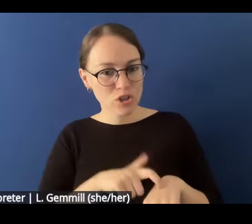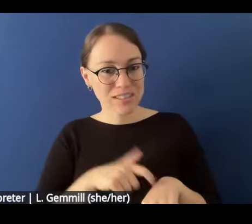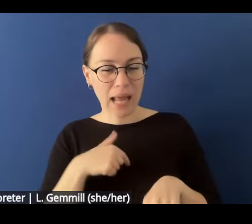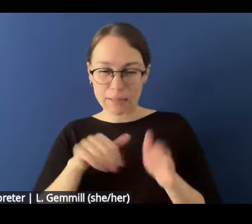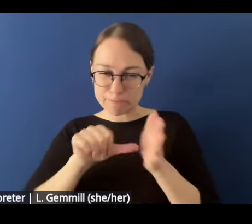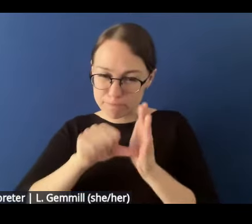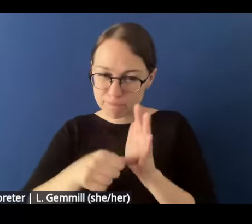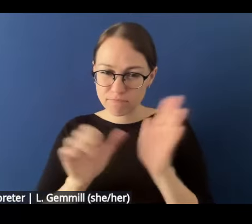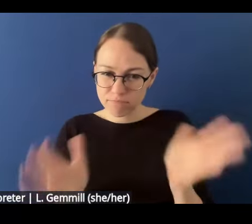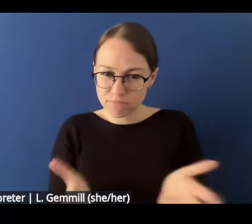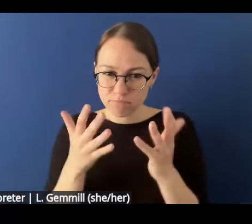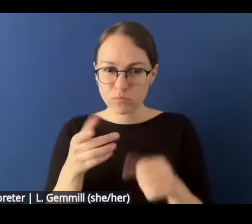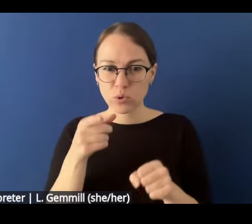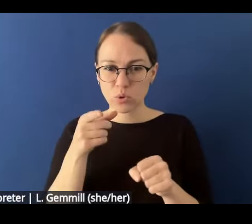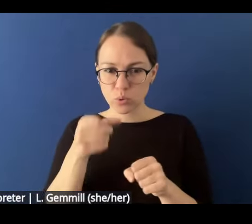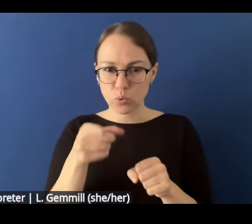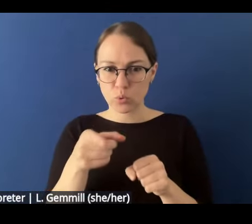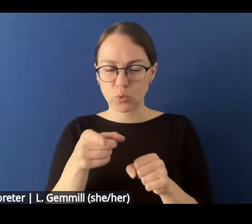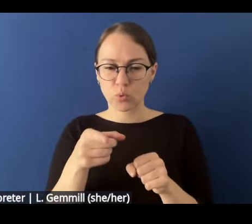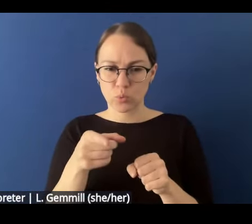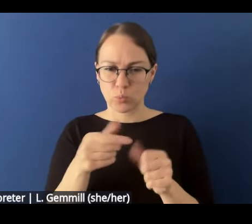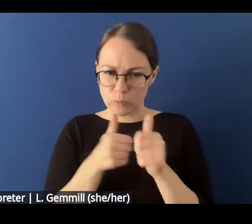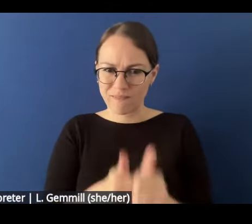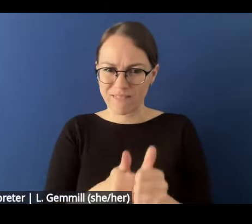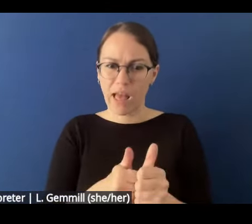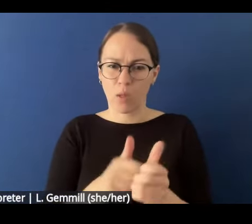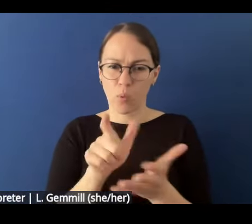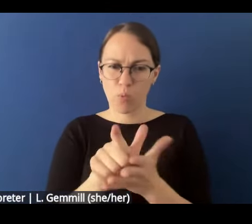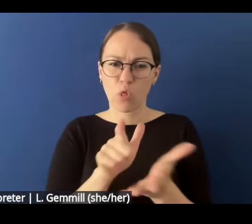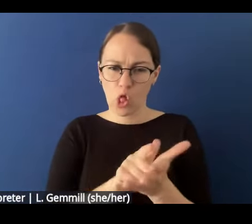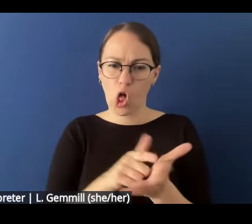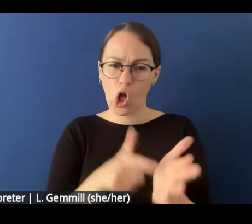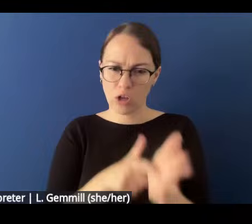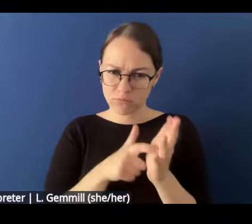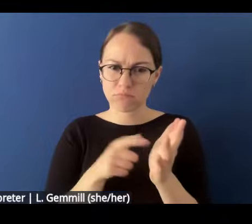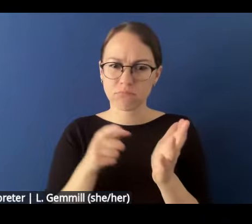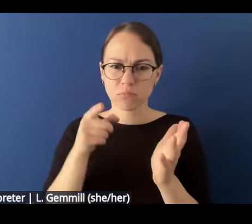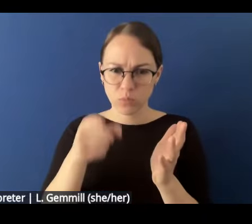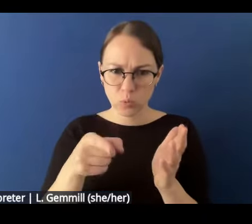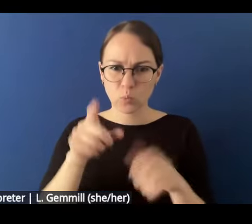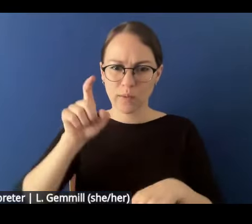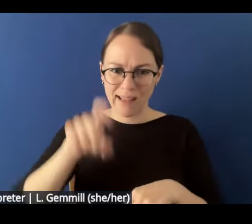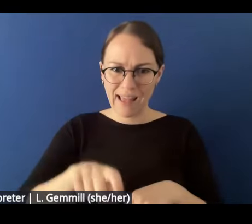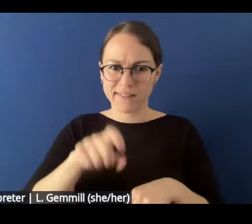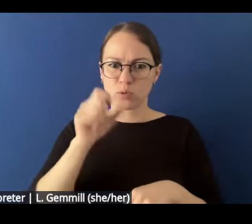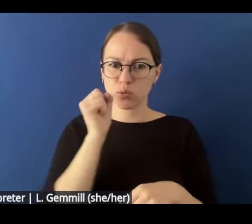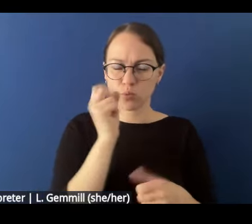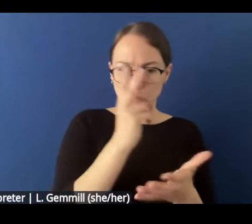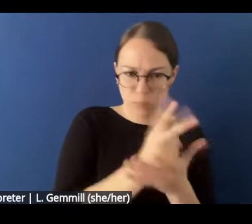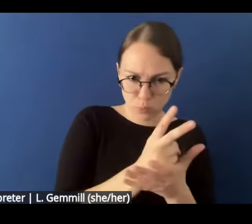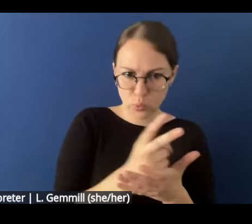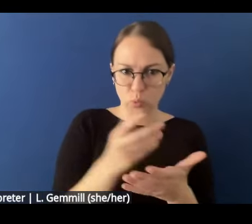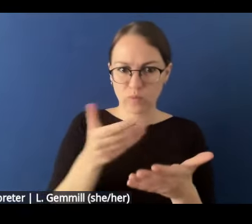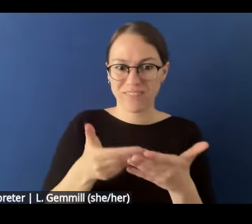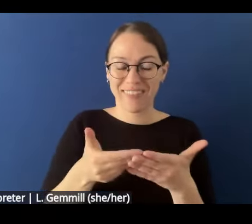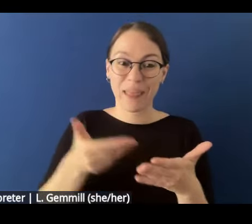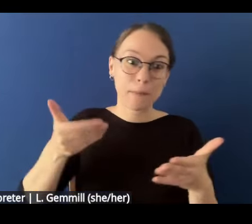its noncompliance with the statute by acting today to affirmatively approve the previously